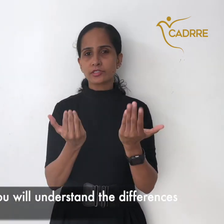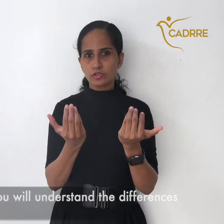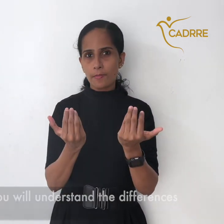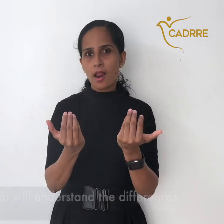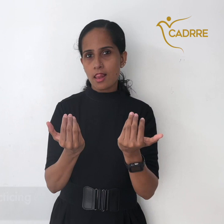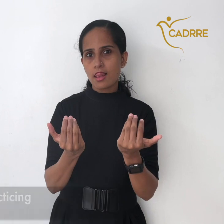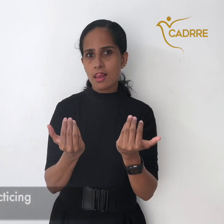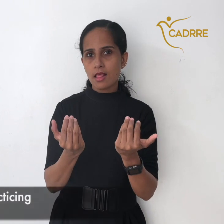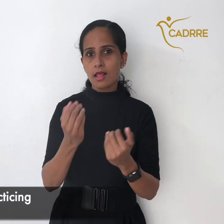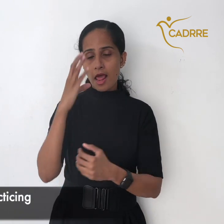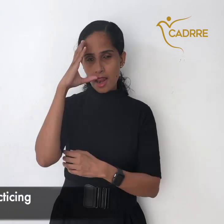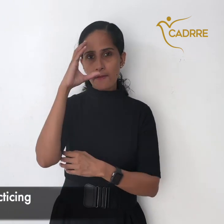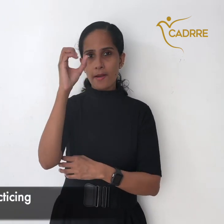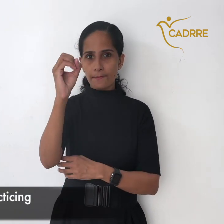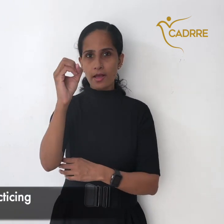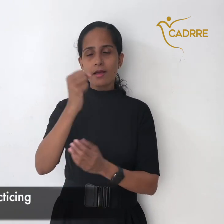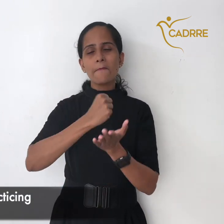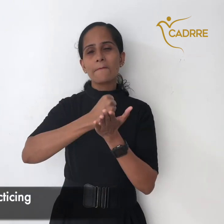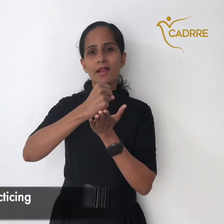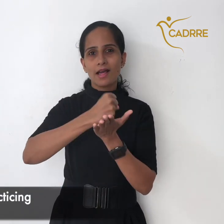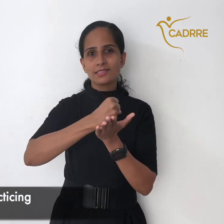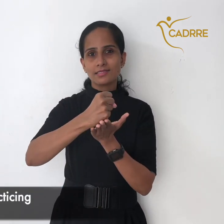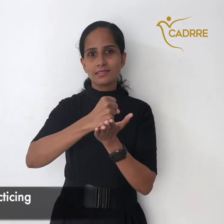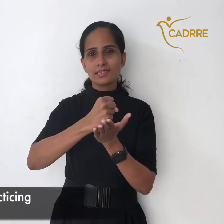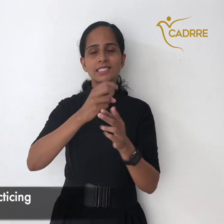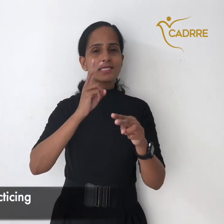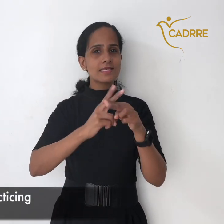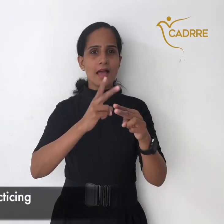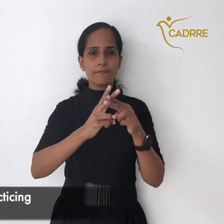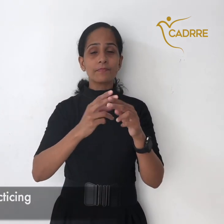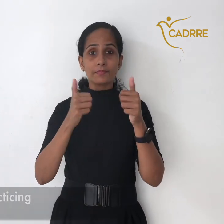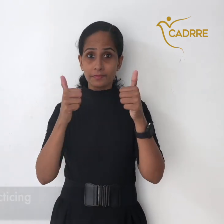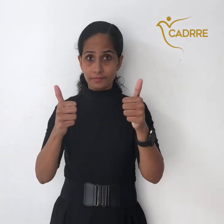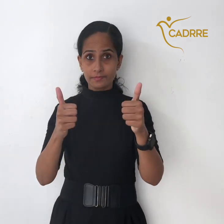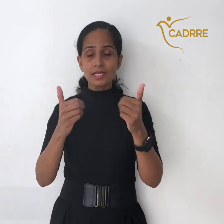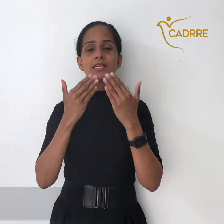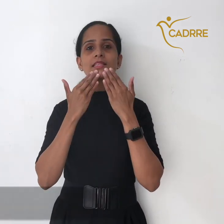So remember to keep practicing. Thank you. Bye-bye.